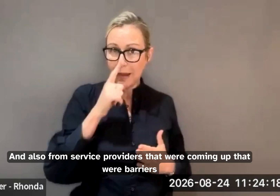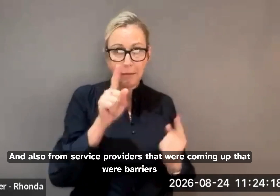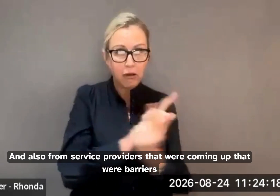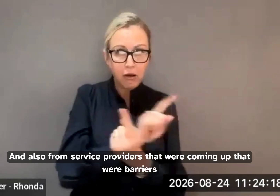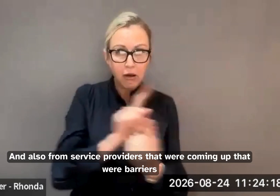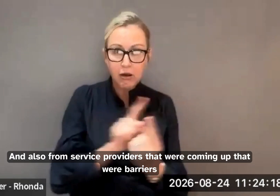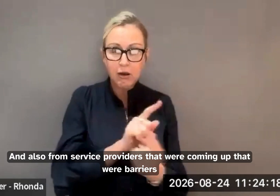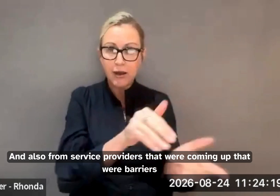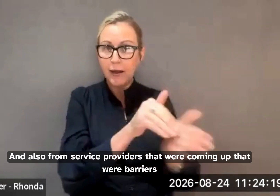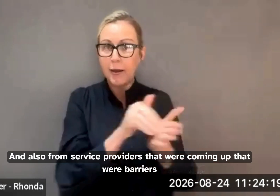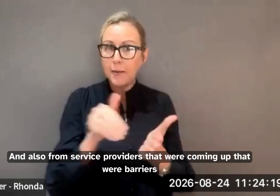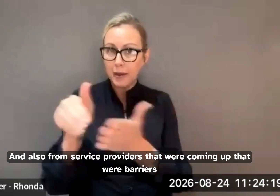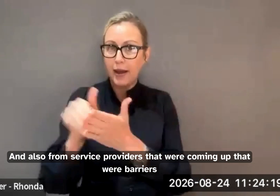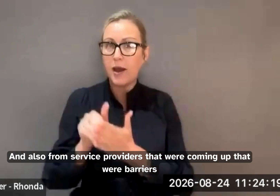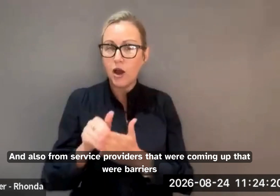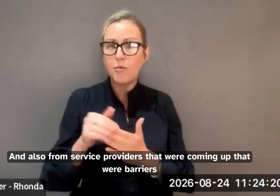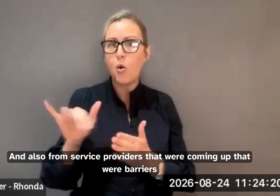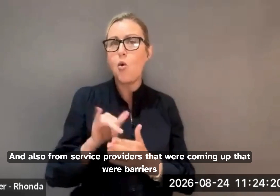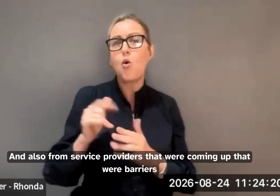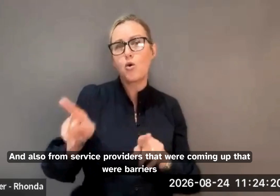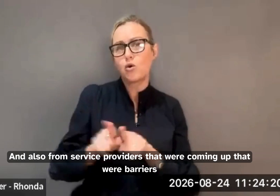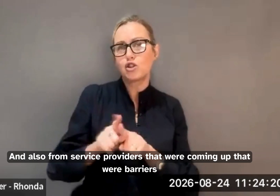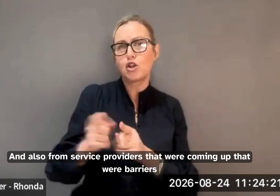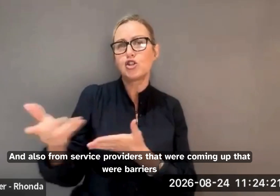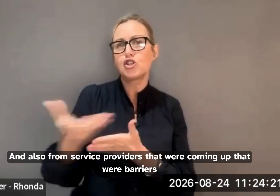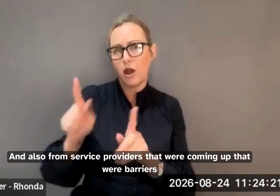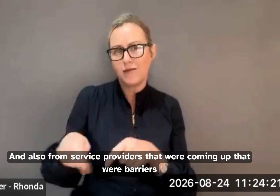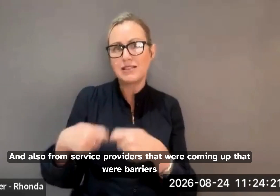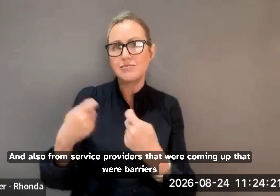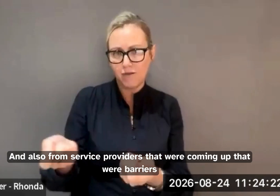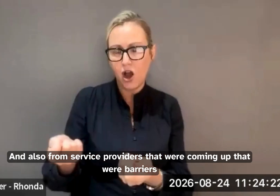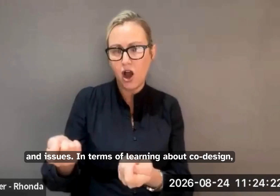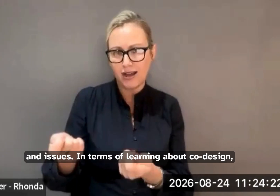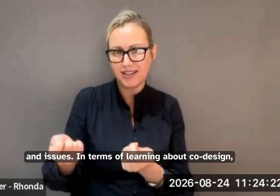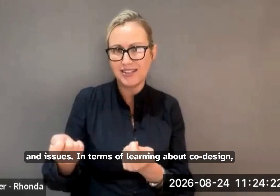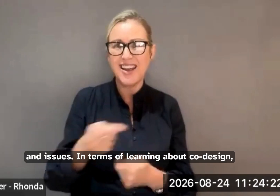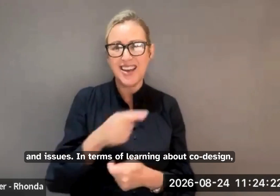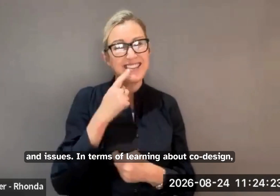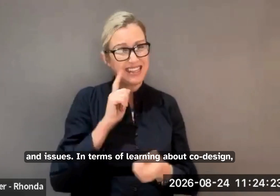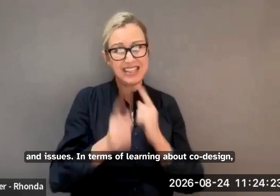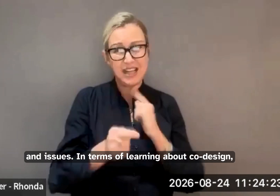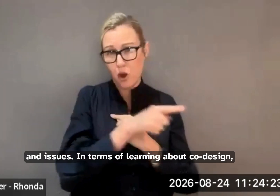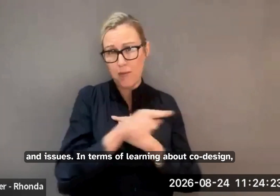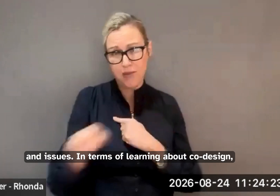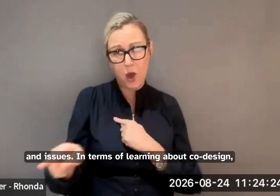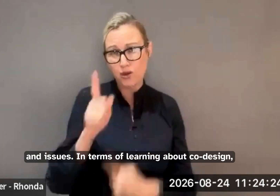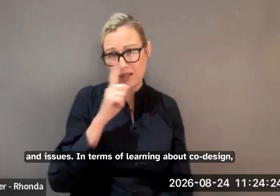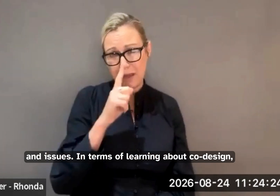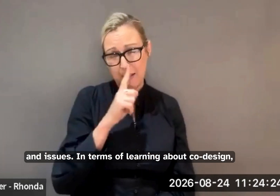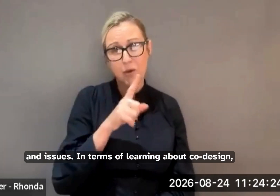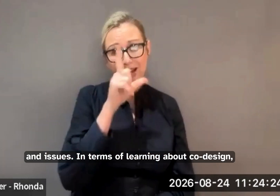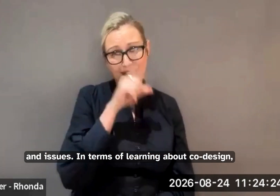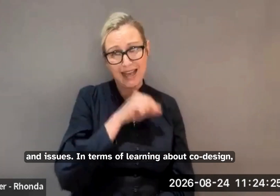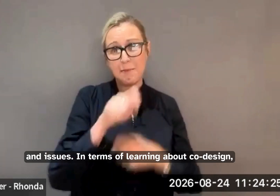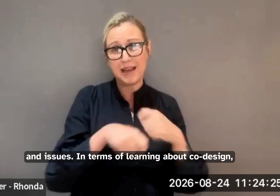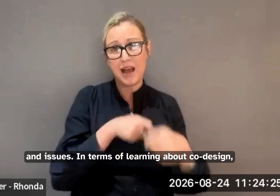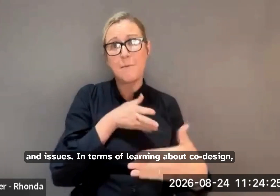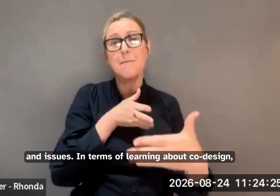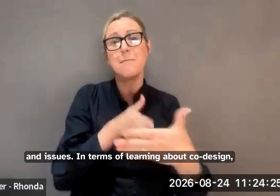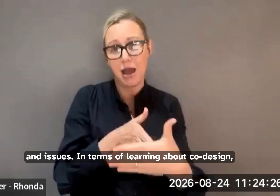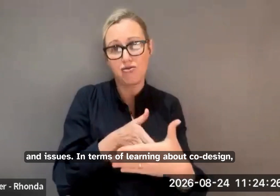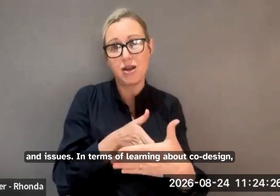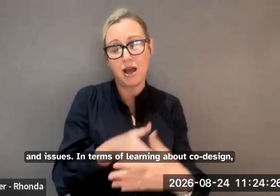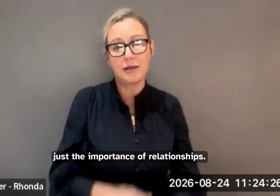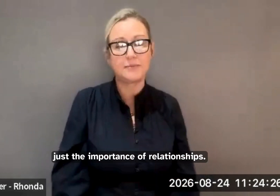about, and also from service providers that were coming up that were barriers and issues. In terms of learning